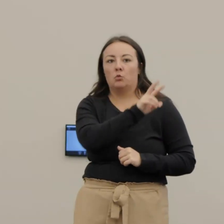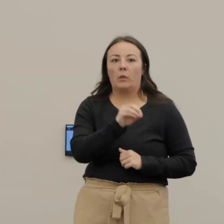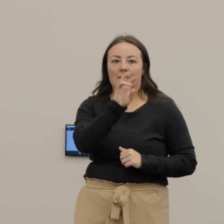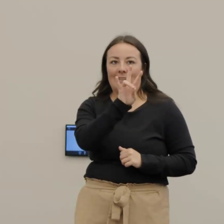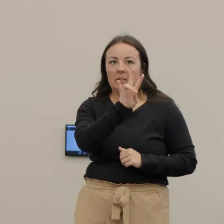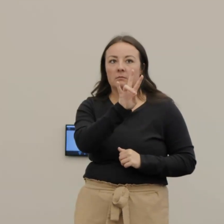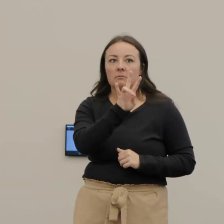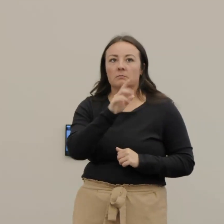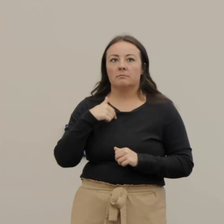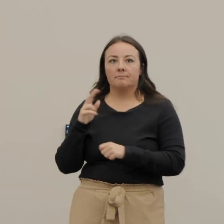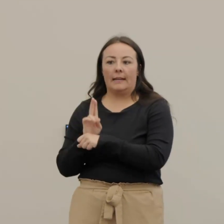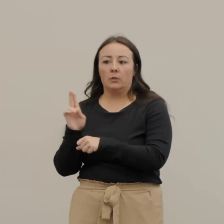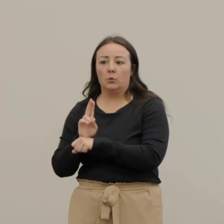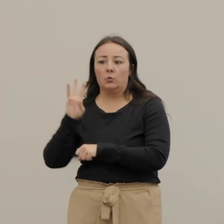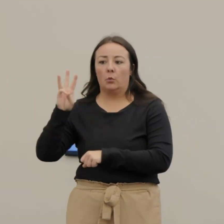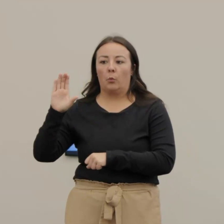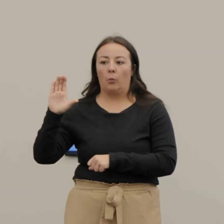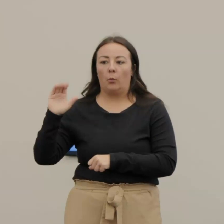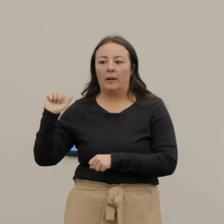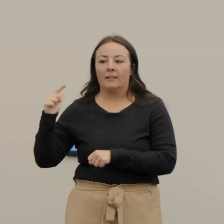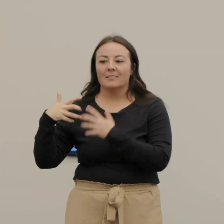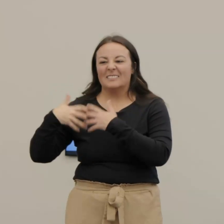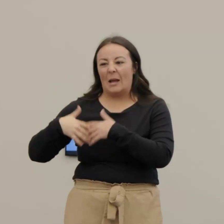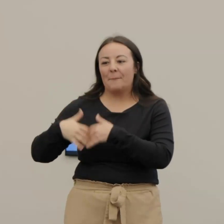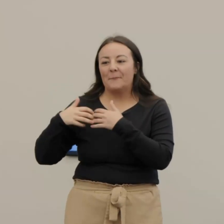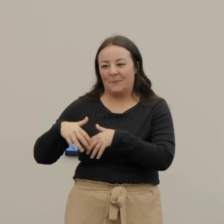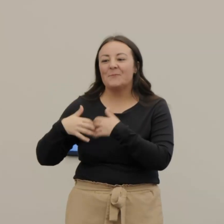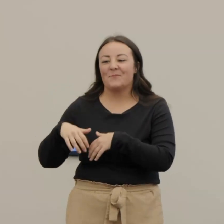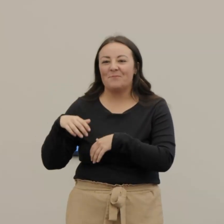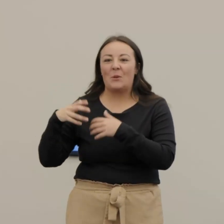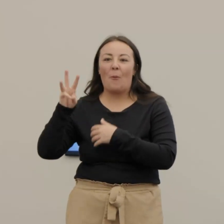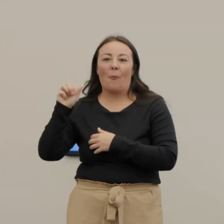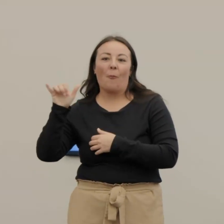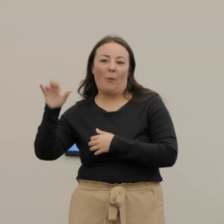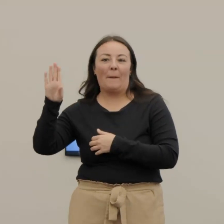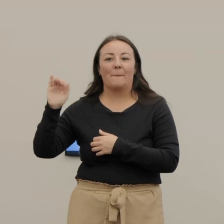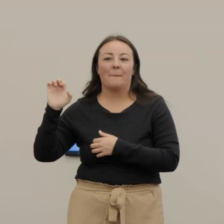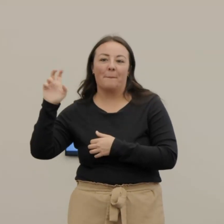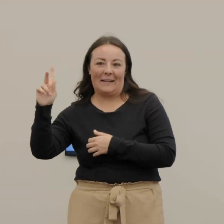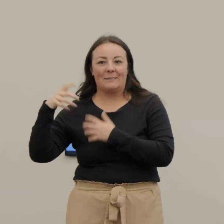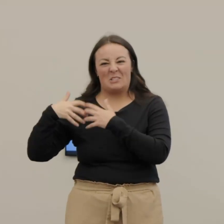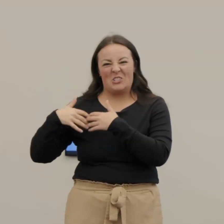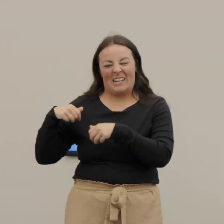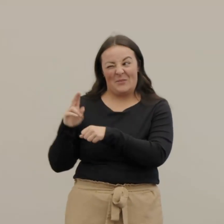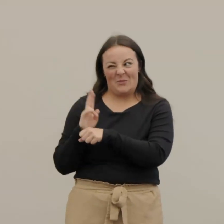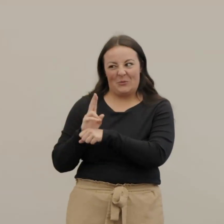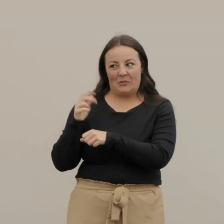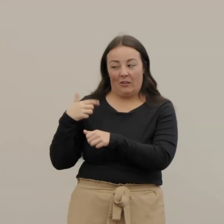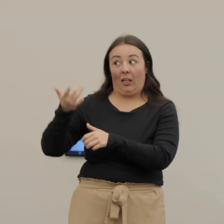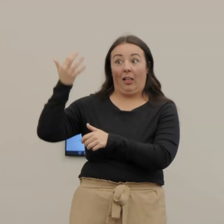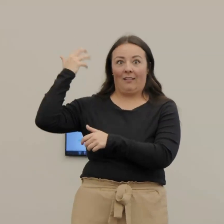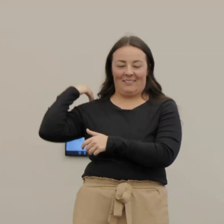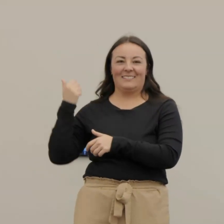to get to it. It has 358 words in this piece that I'm showing.